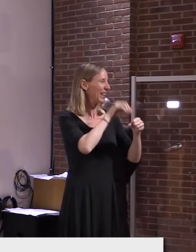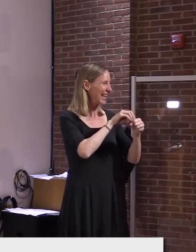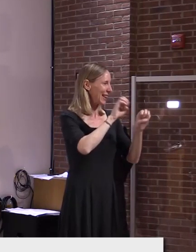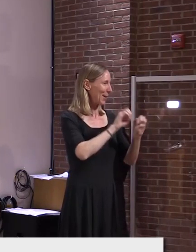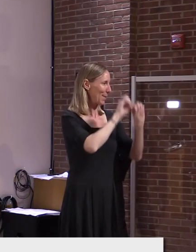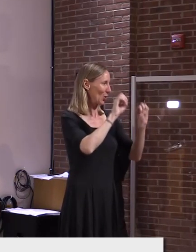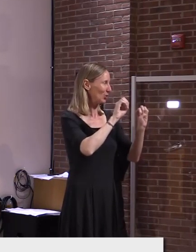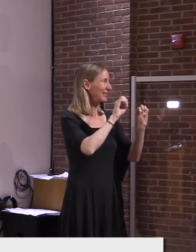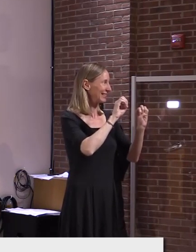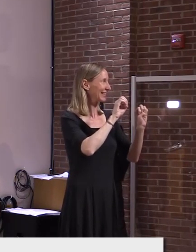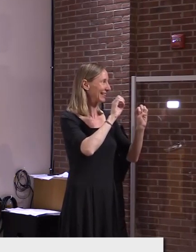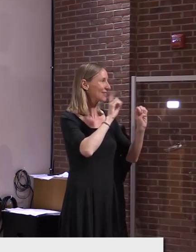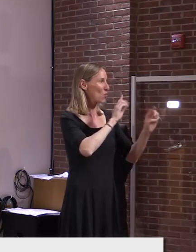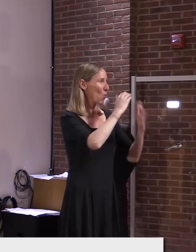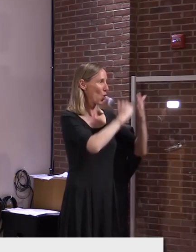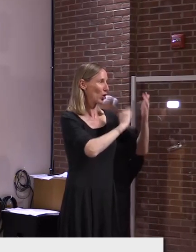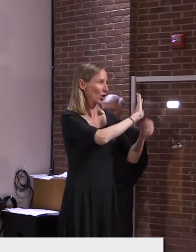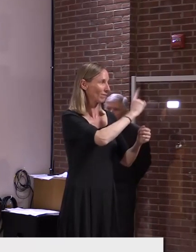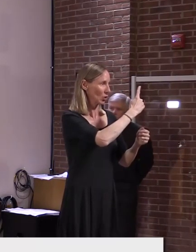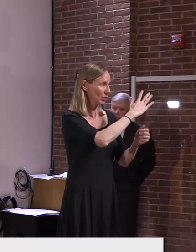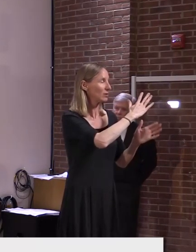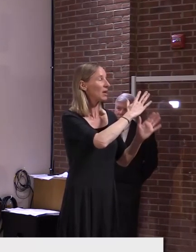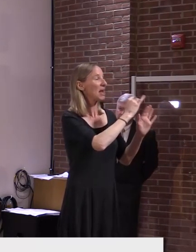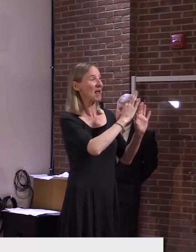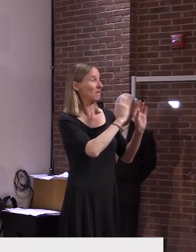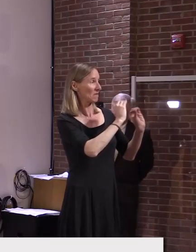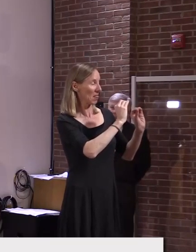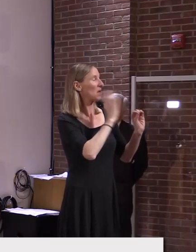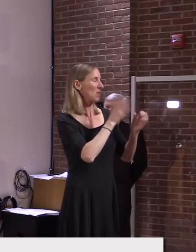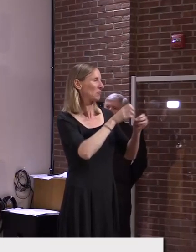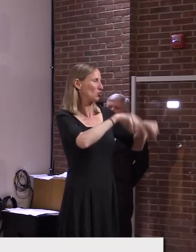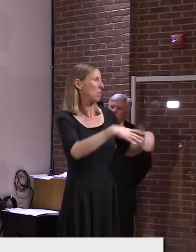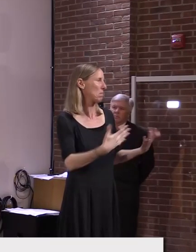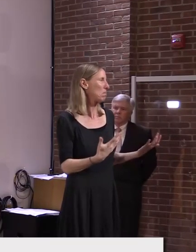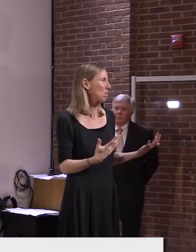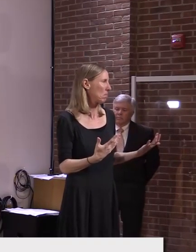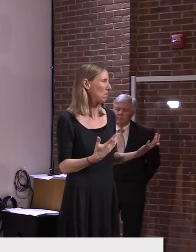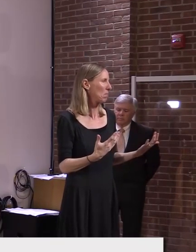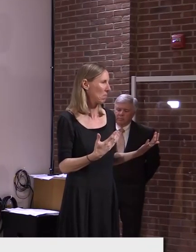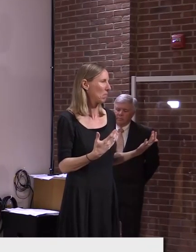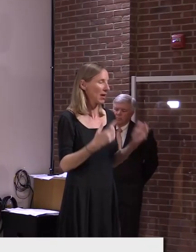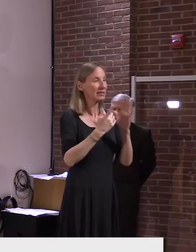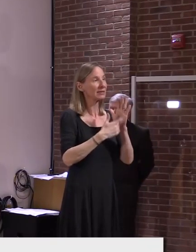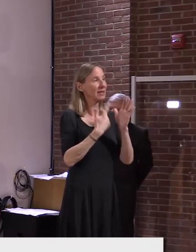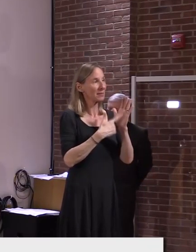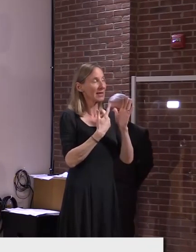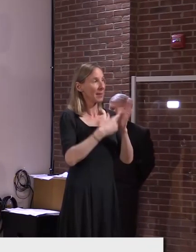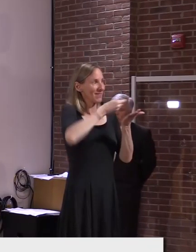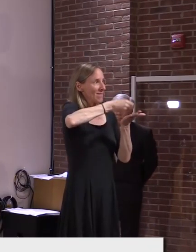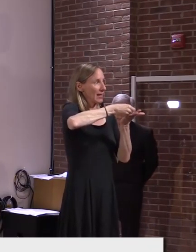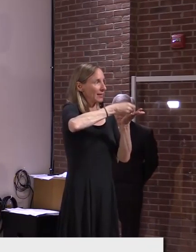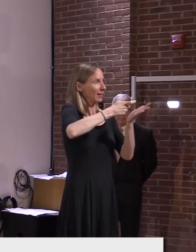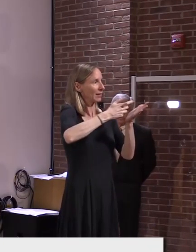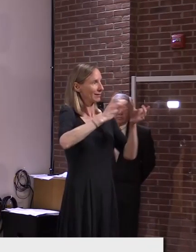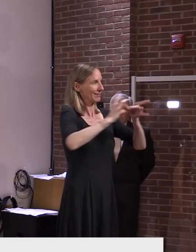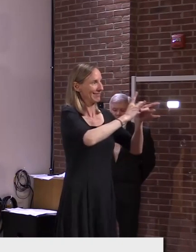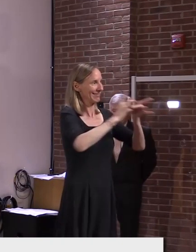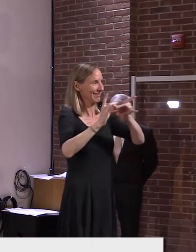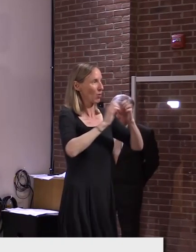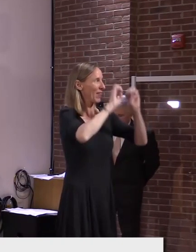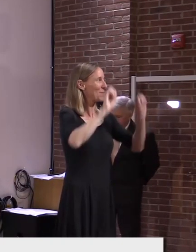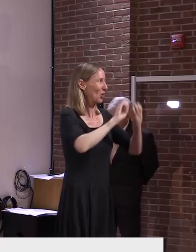way, to make sure that we continue to get the information that is necessary, or the funding that we need